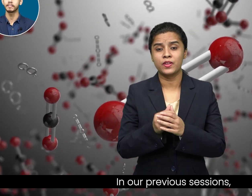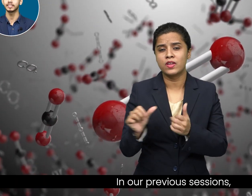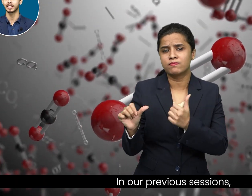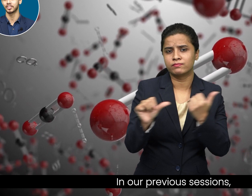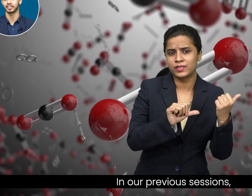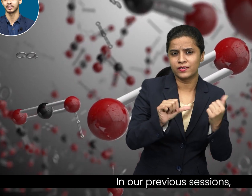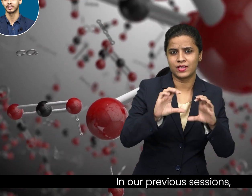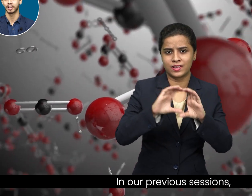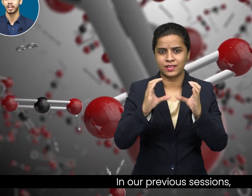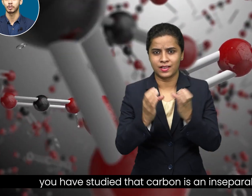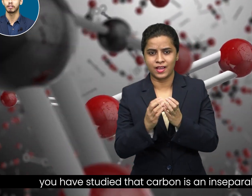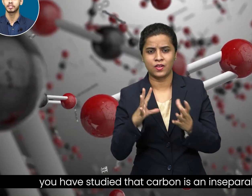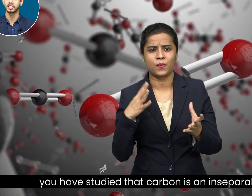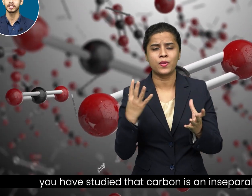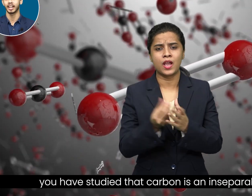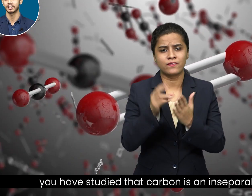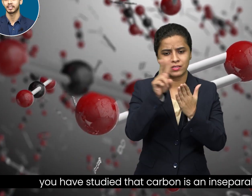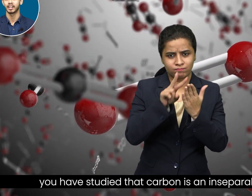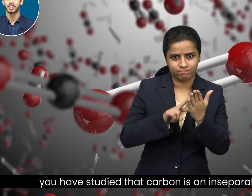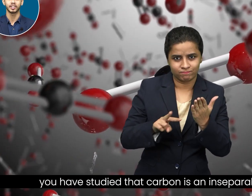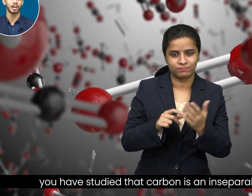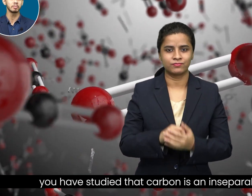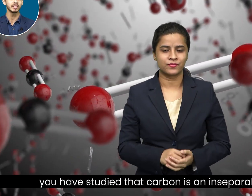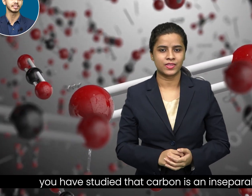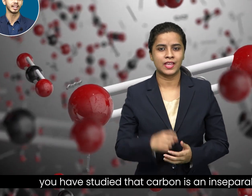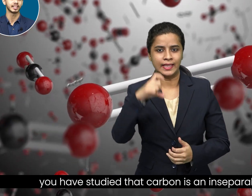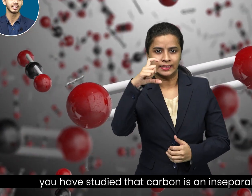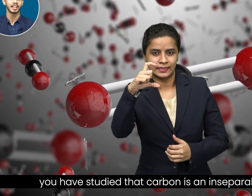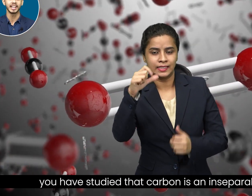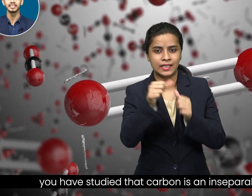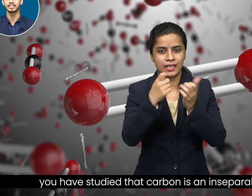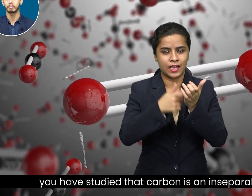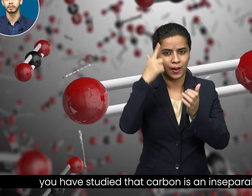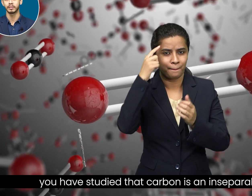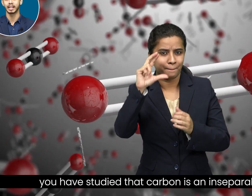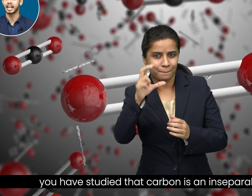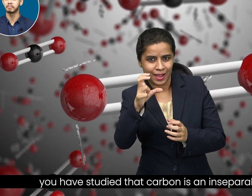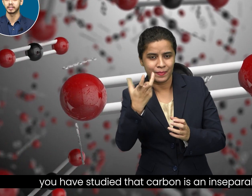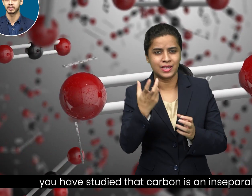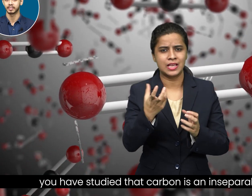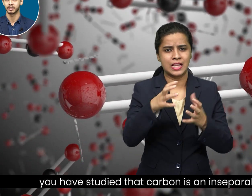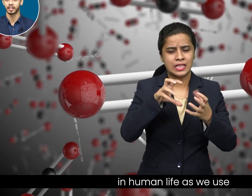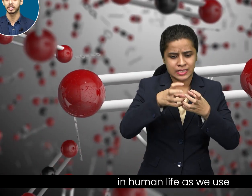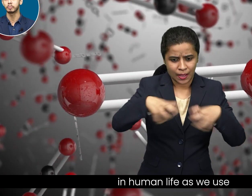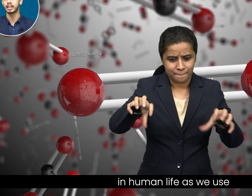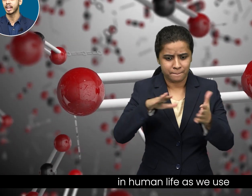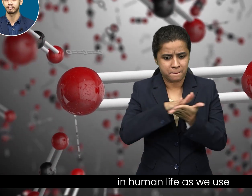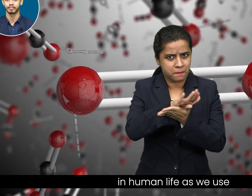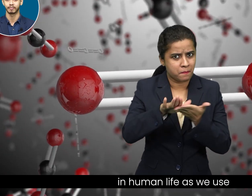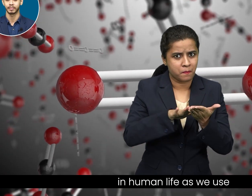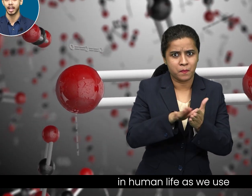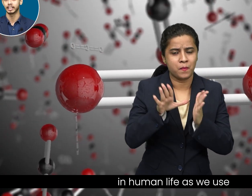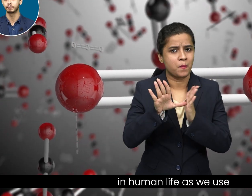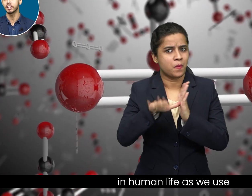In our previous session, you have studied that carbon is an inseparable element in human